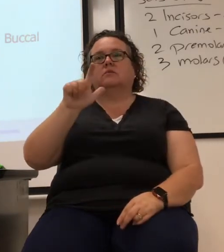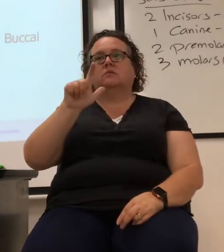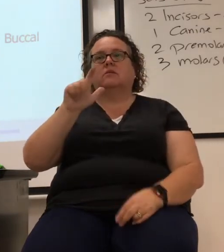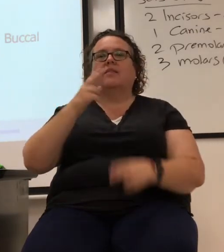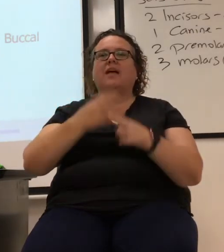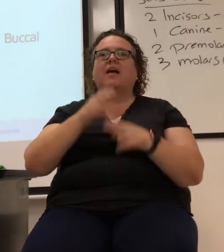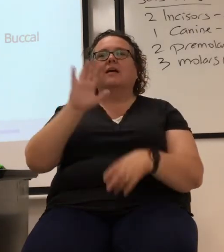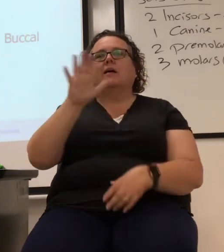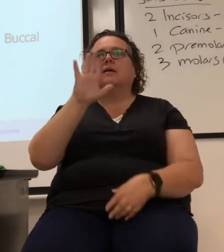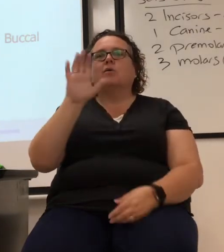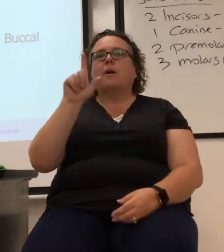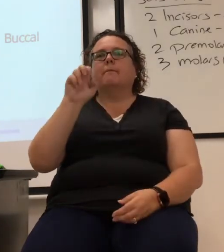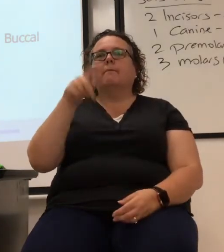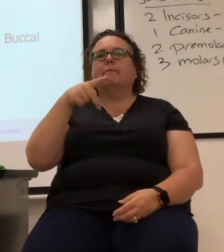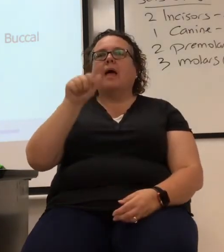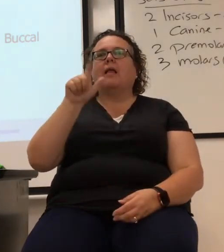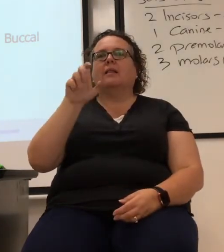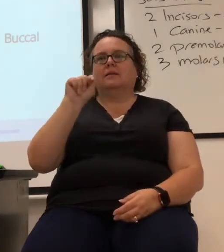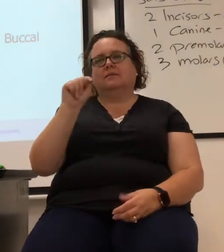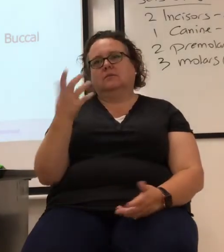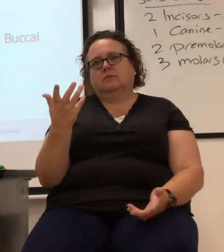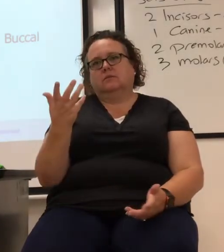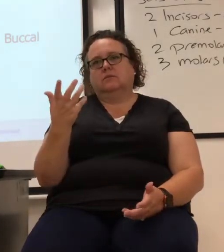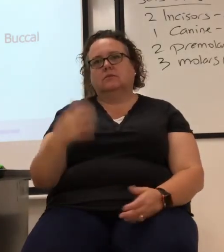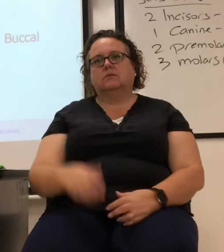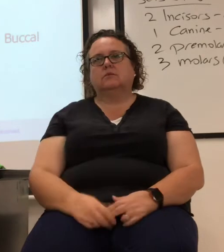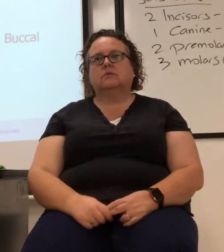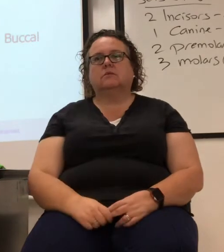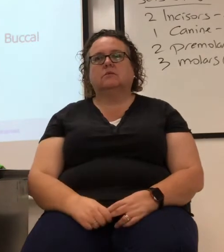is. Palatal,